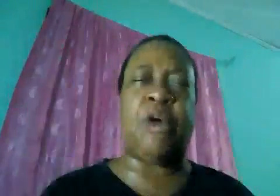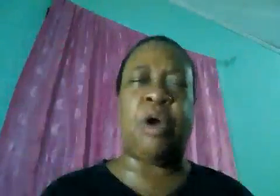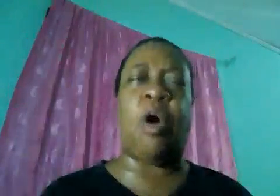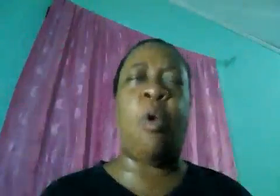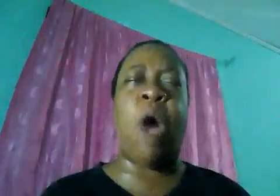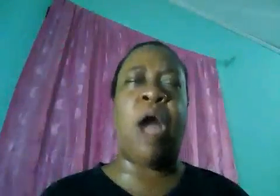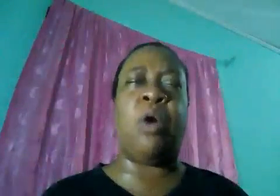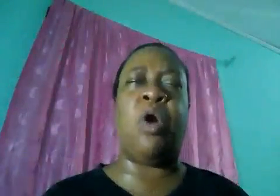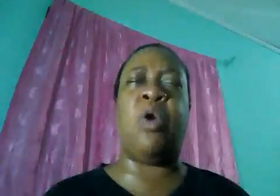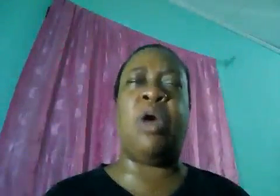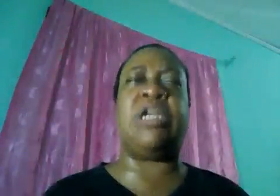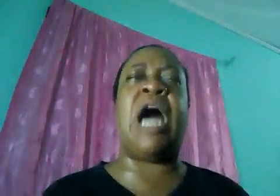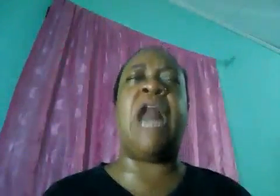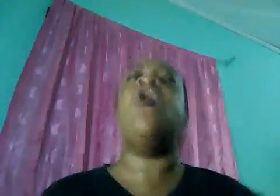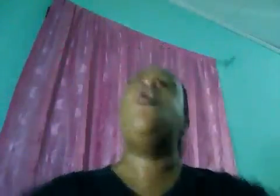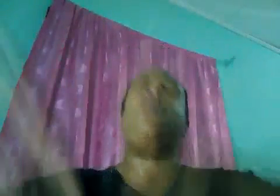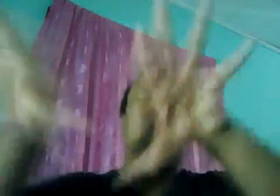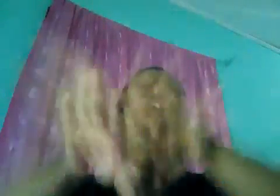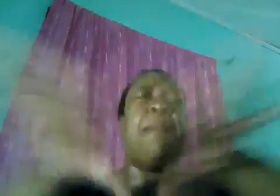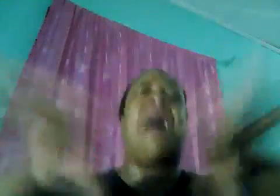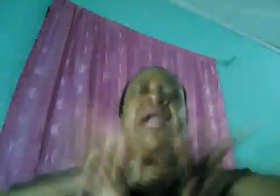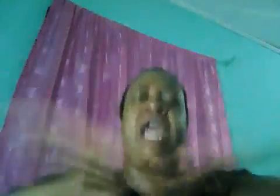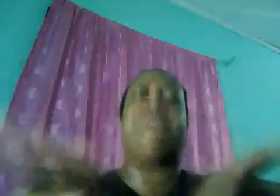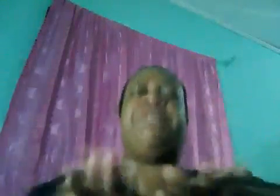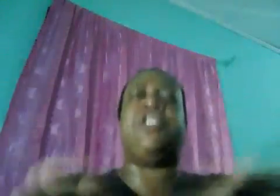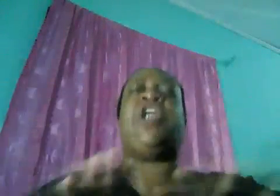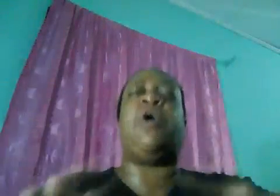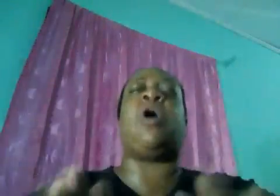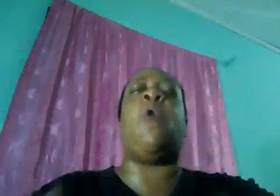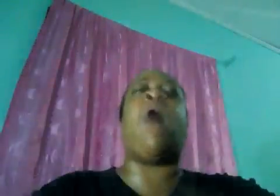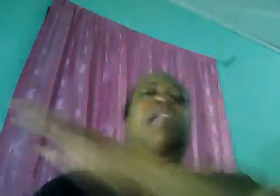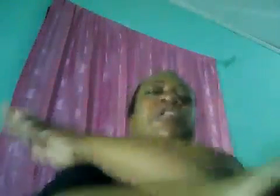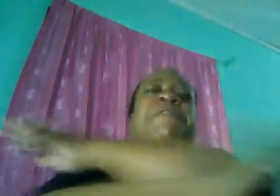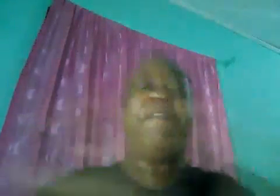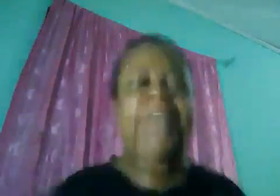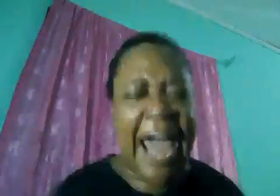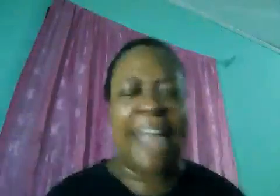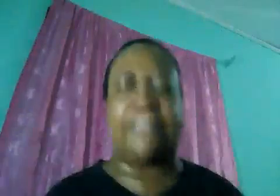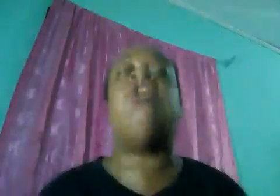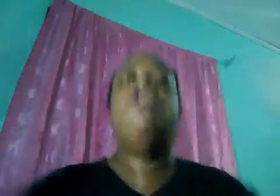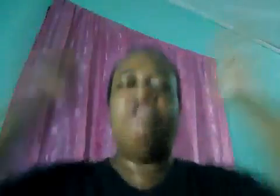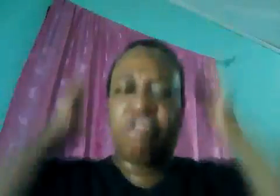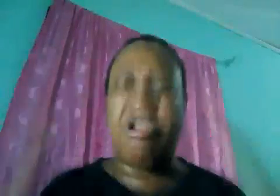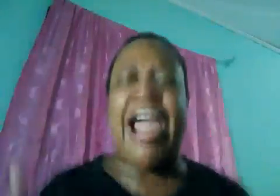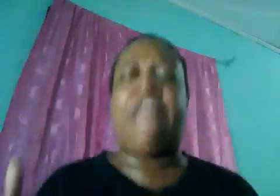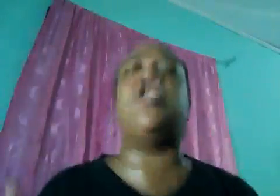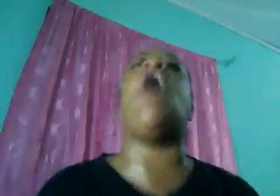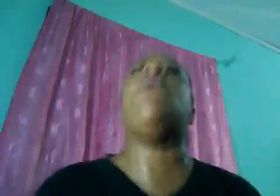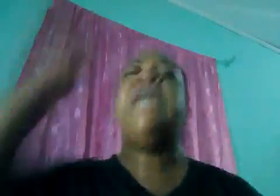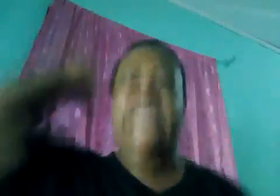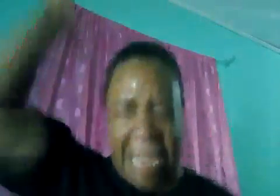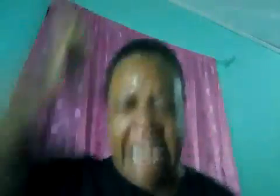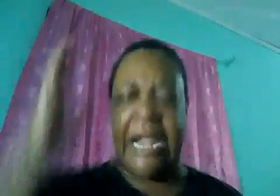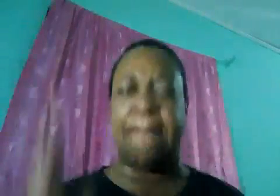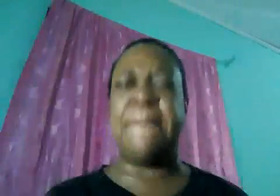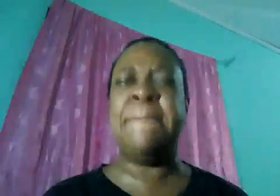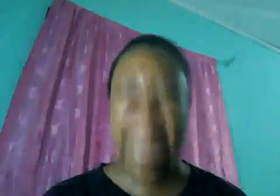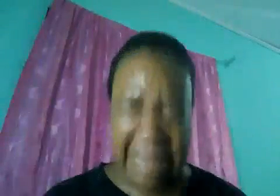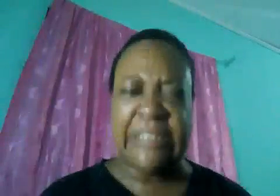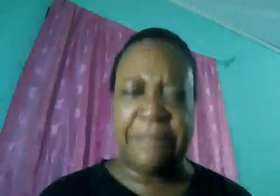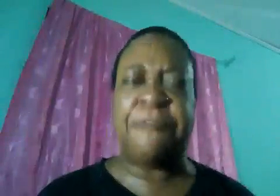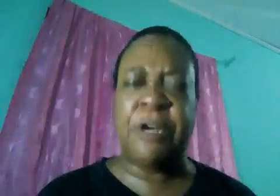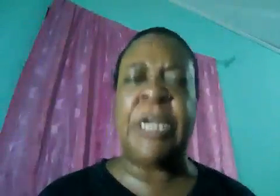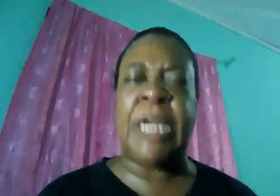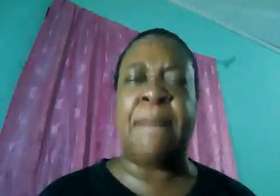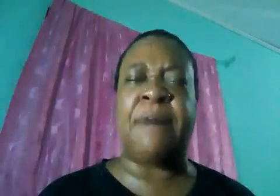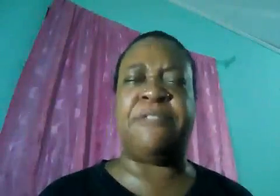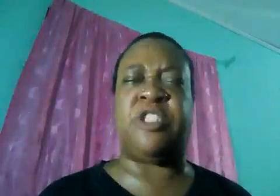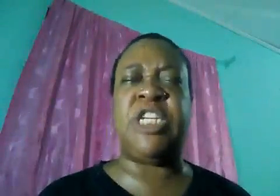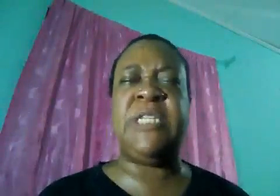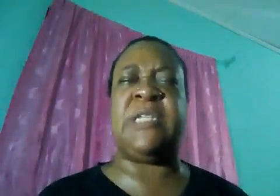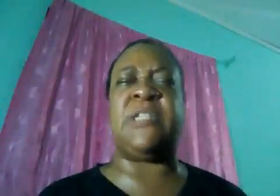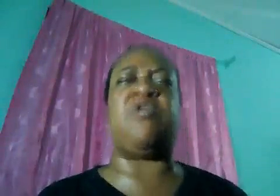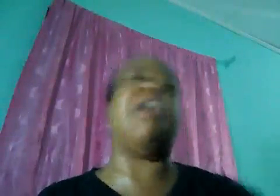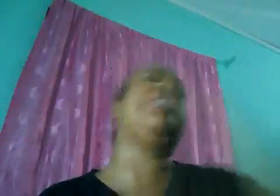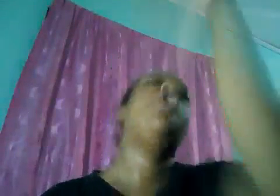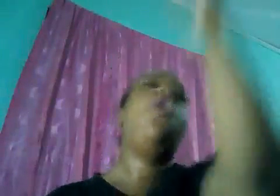oh Lord God. We command every Jericho wall to flat right now in the mightiful name of Jesus Christ. We